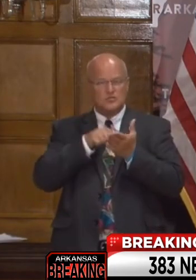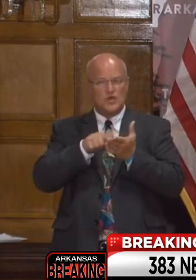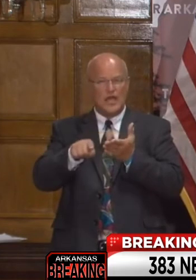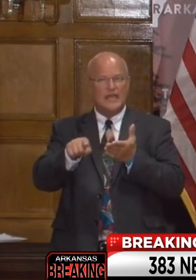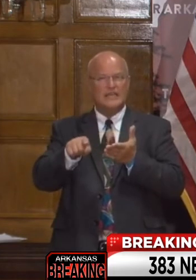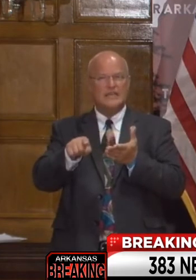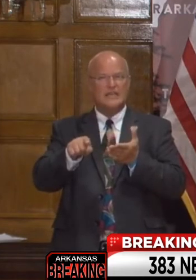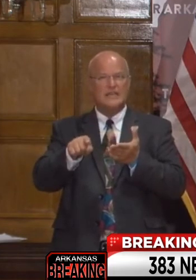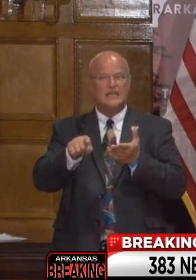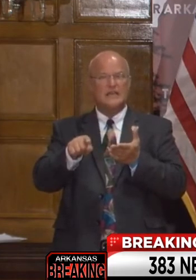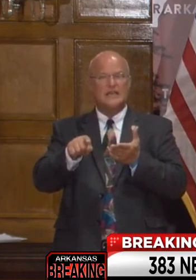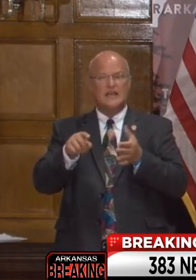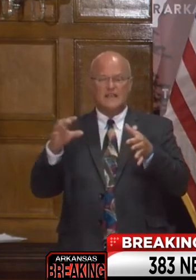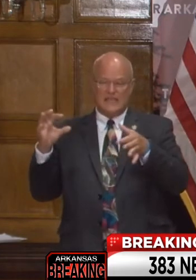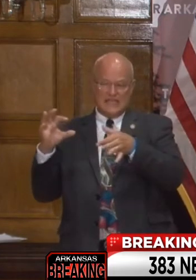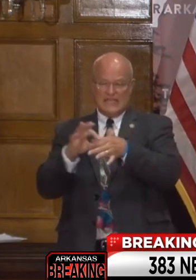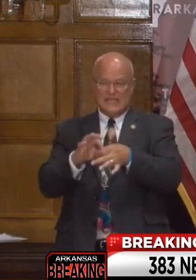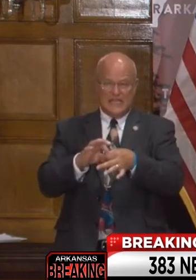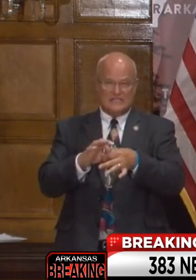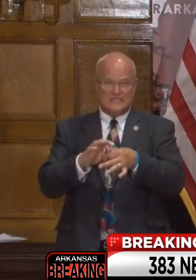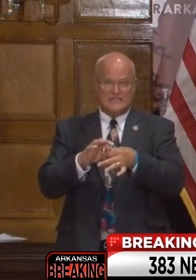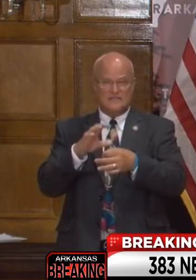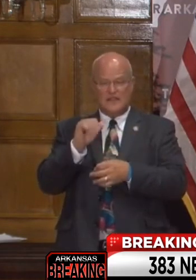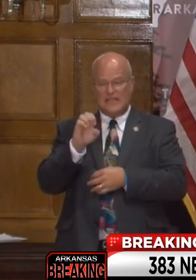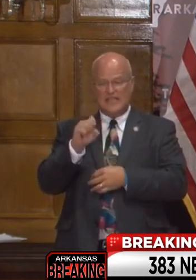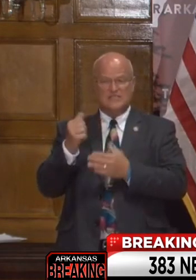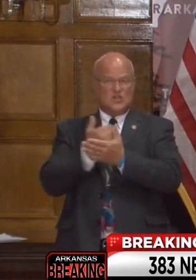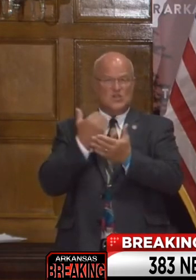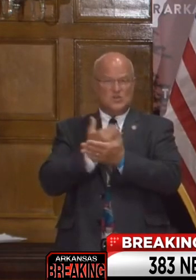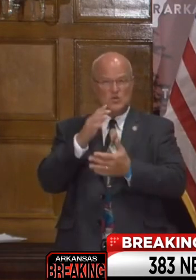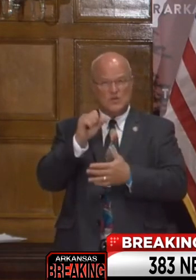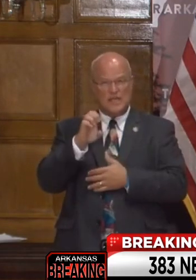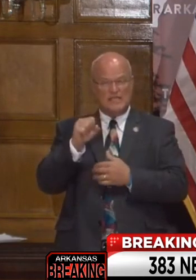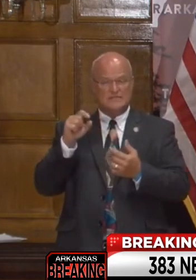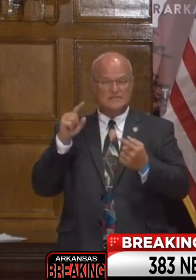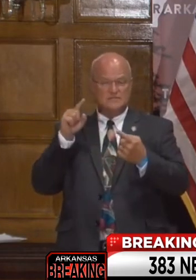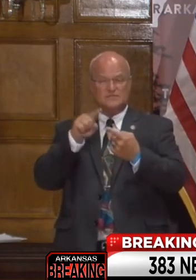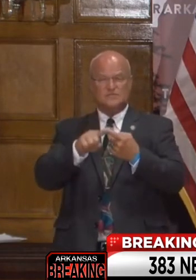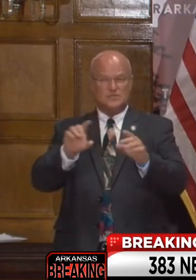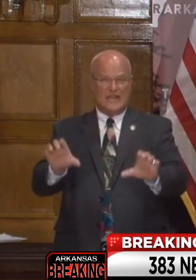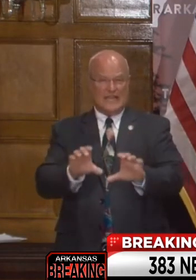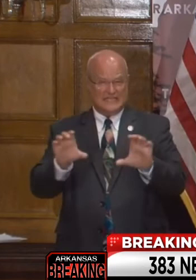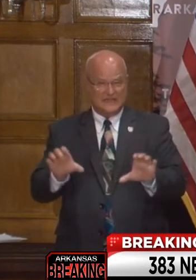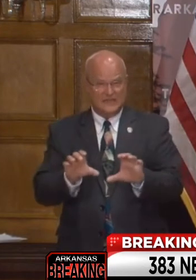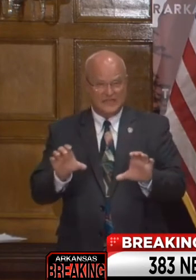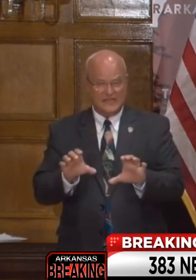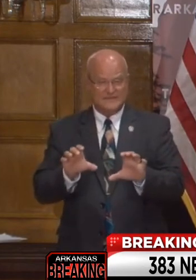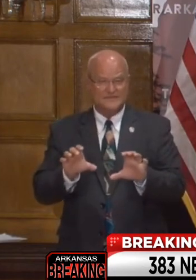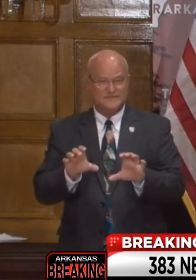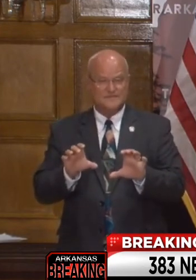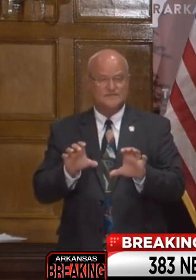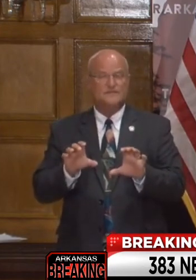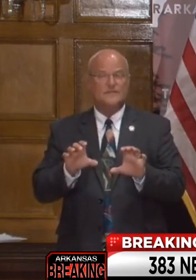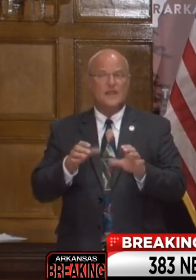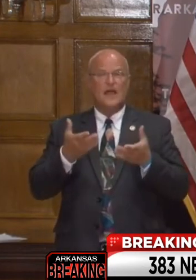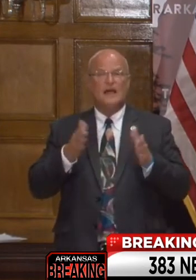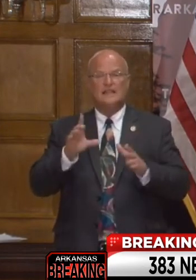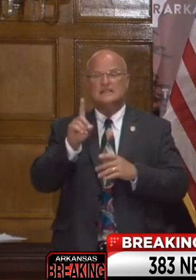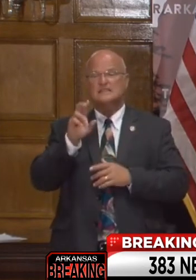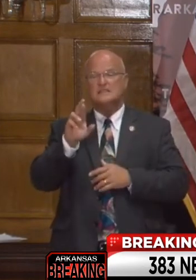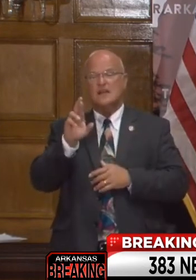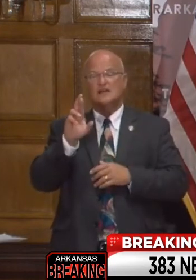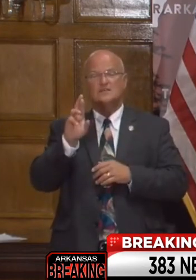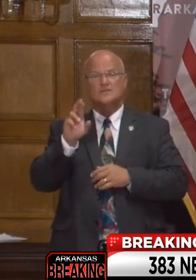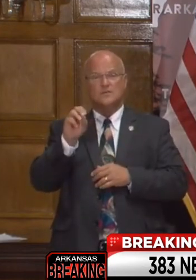tracking the connection of our cases, our new cases, to an activity, I'll let Dr.